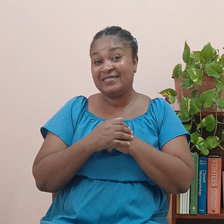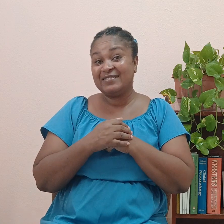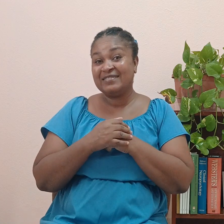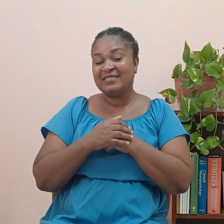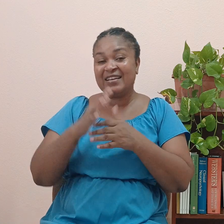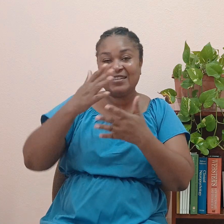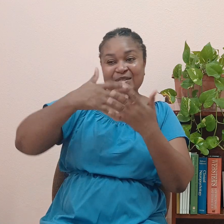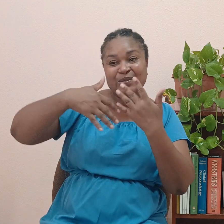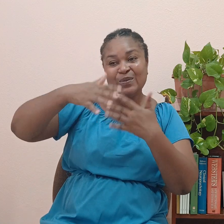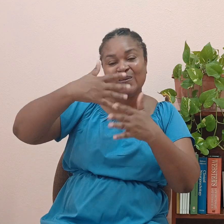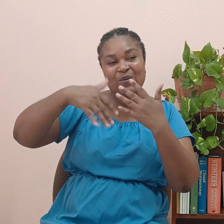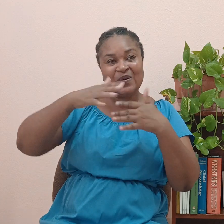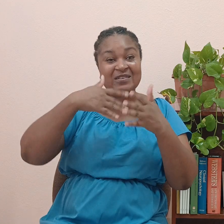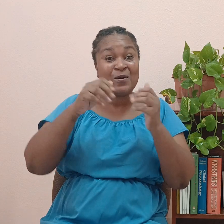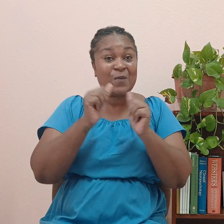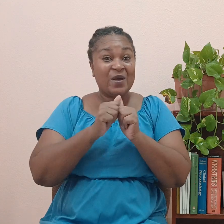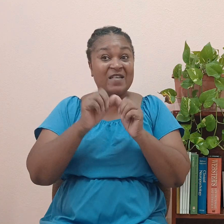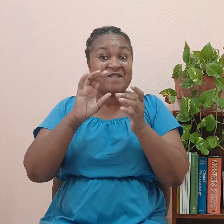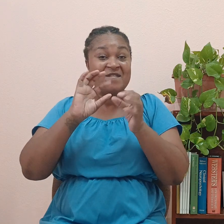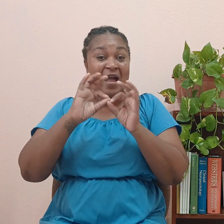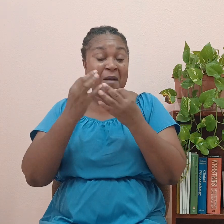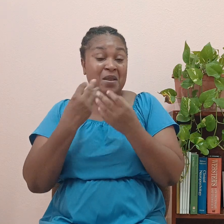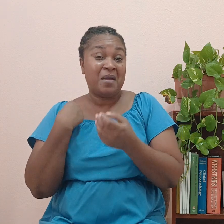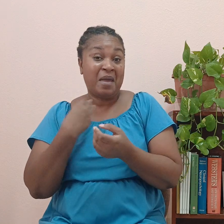Socializing with relatives, friends,